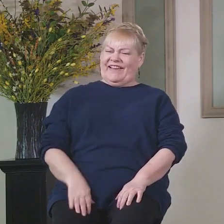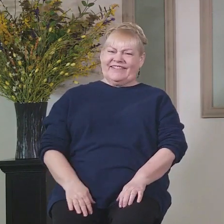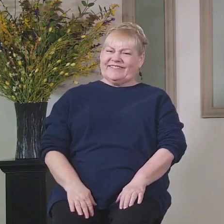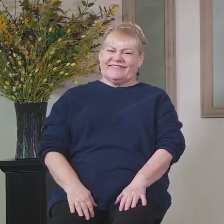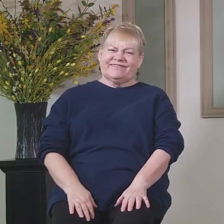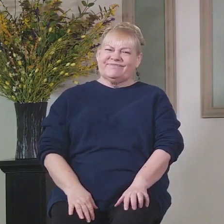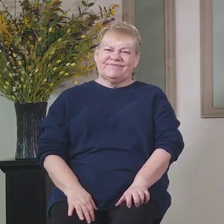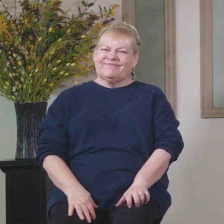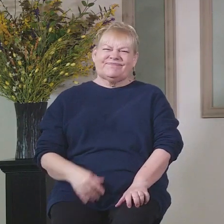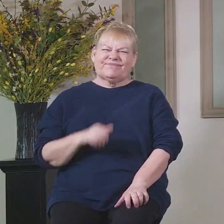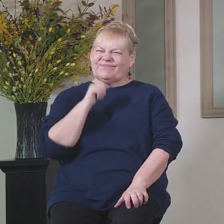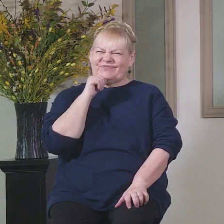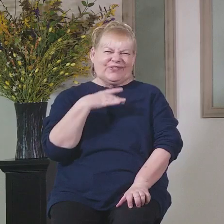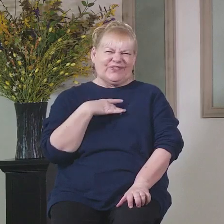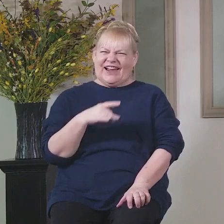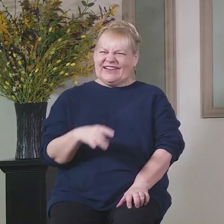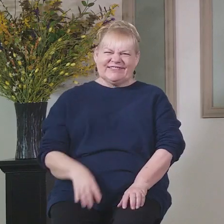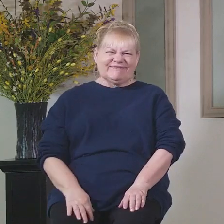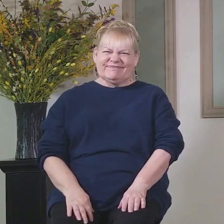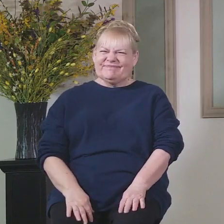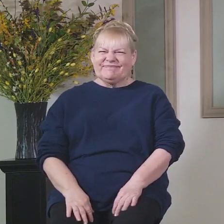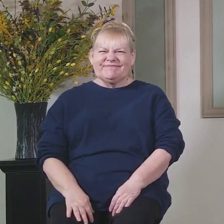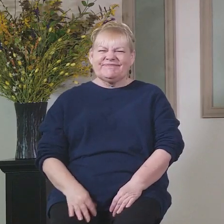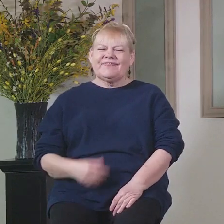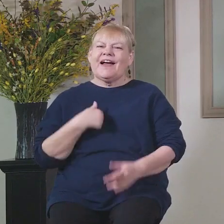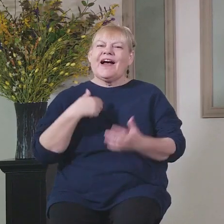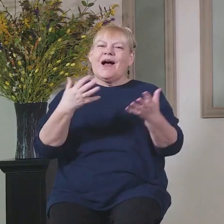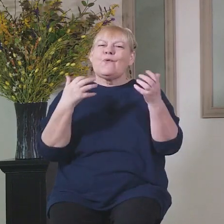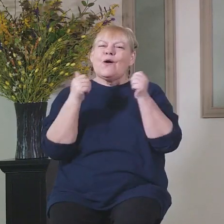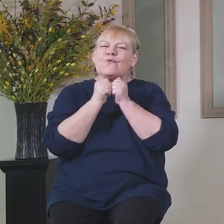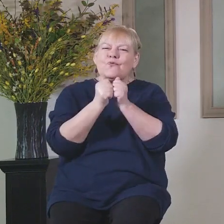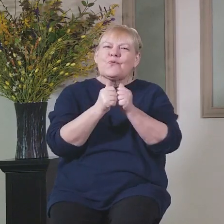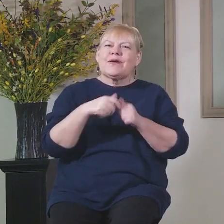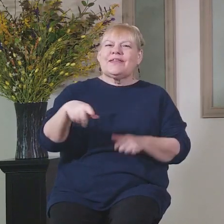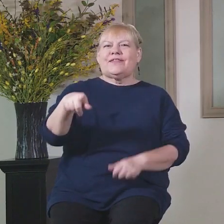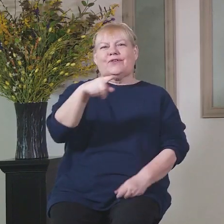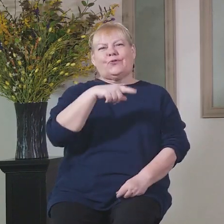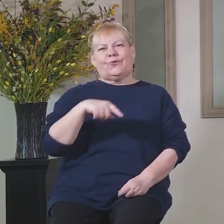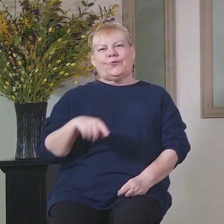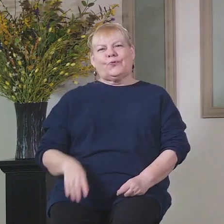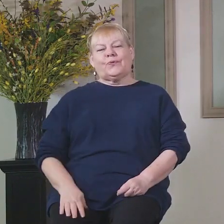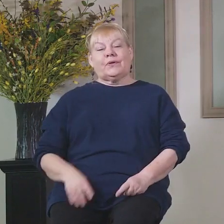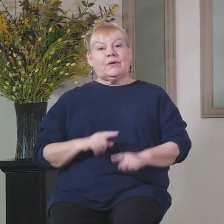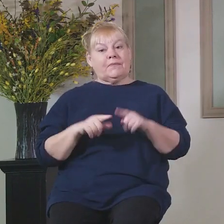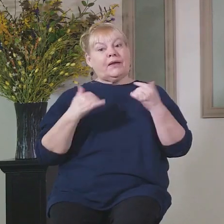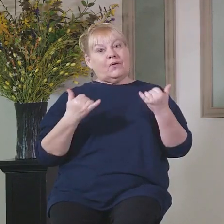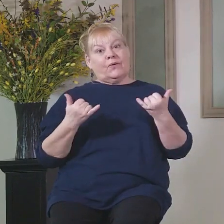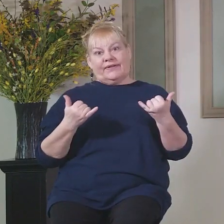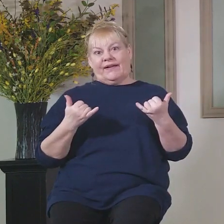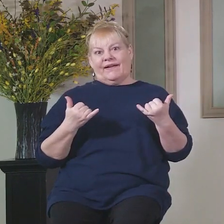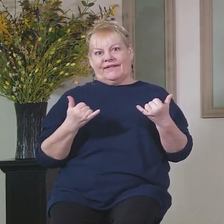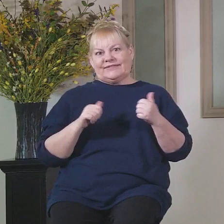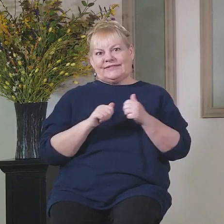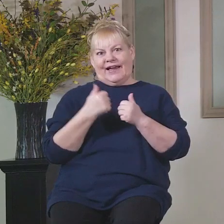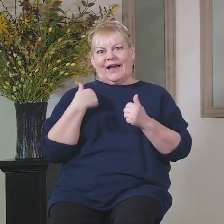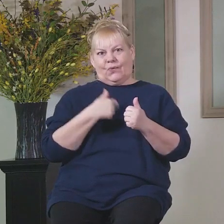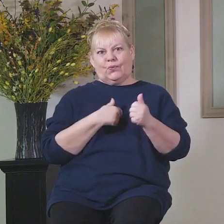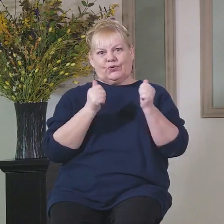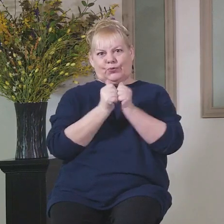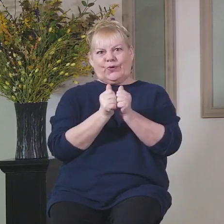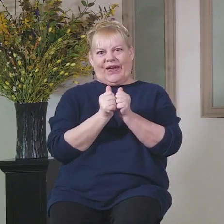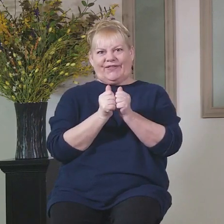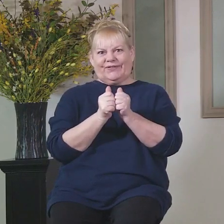I don't like it at all. I want to be with you. But right now, this is how we're